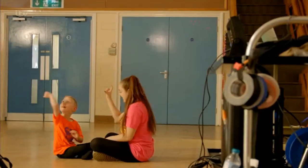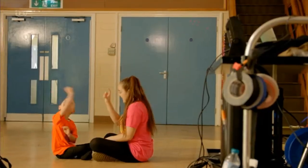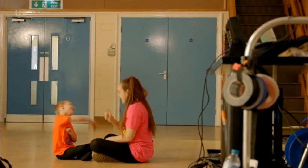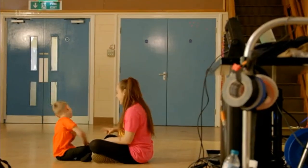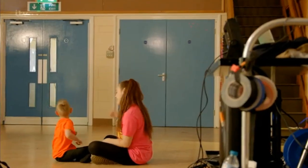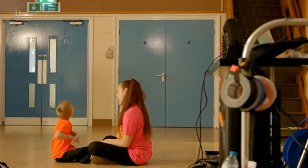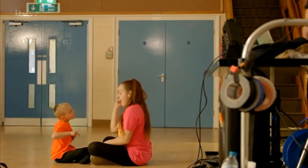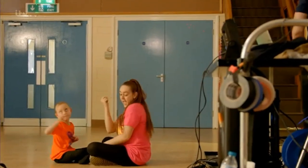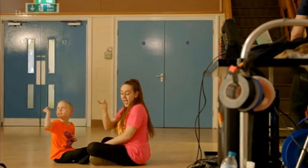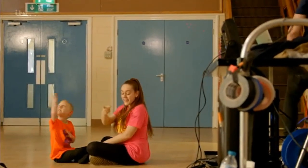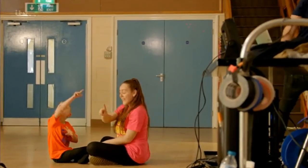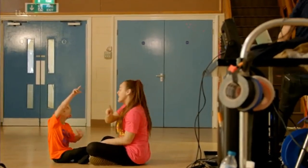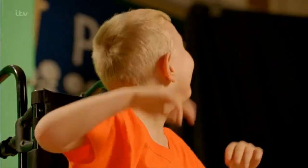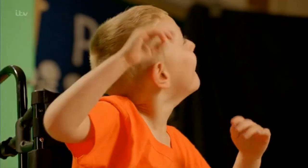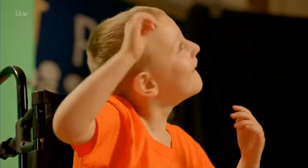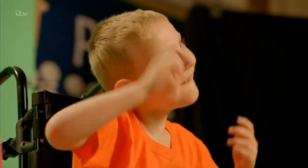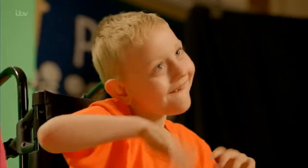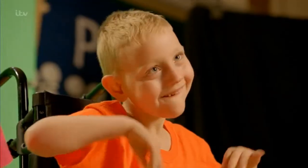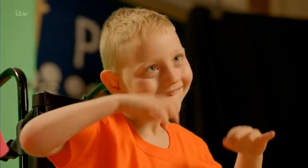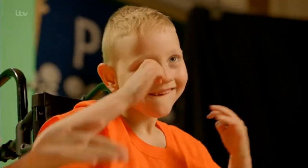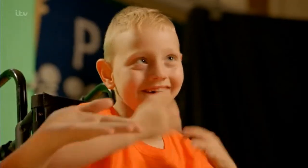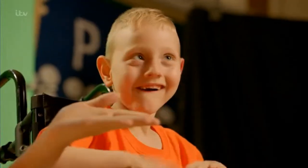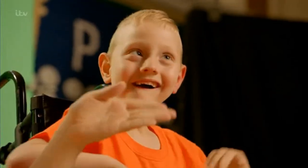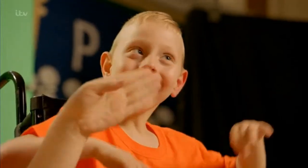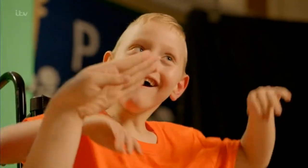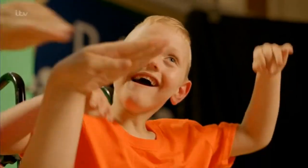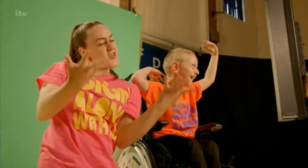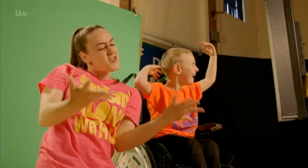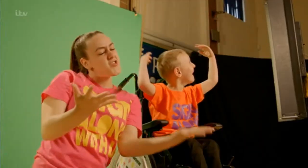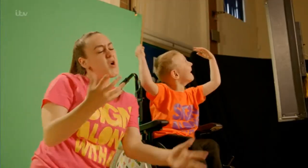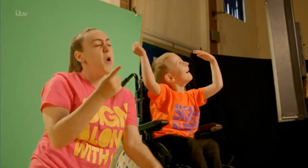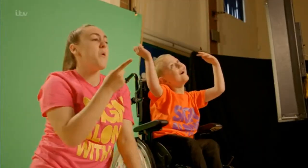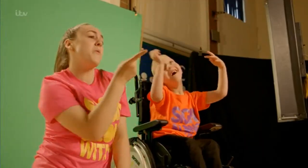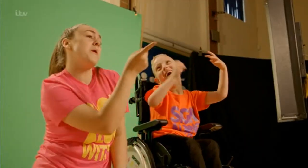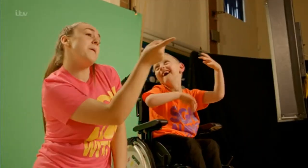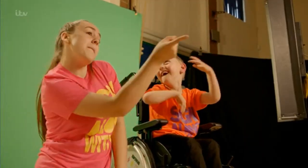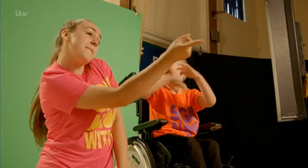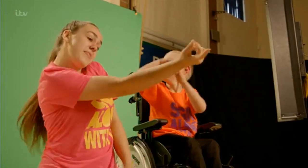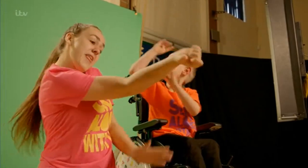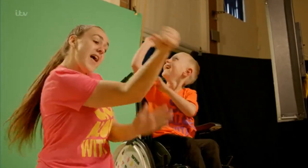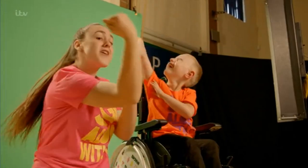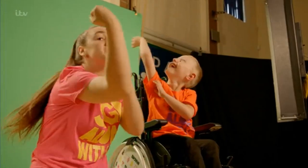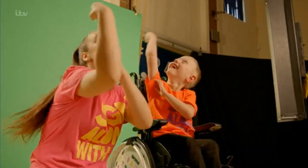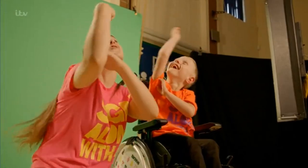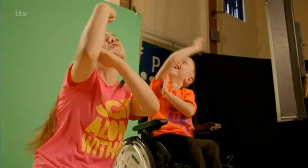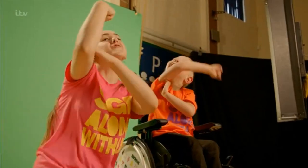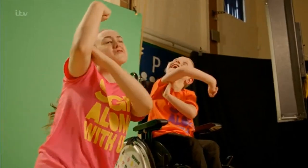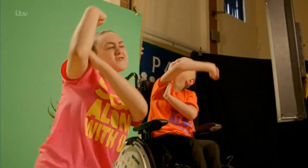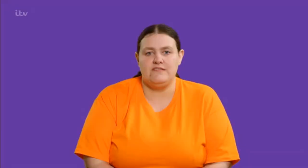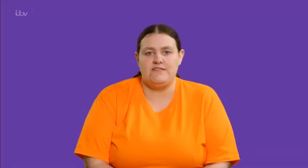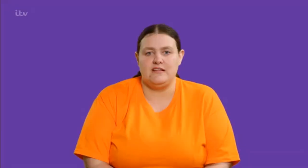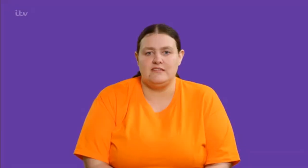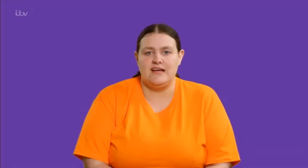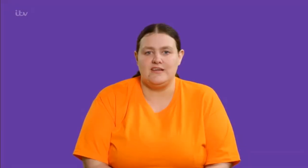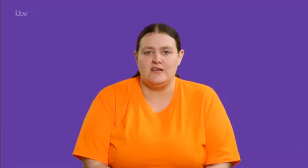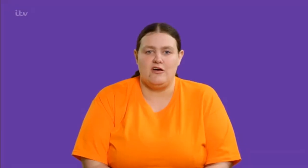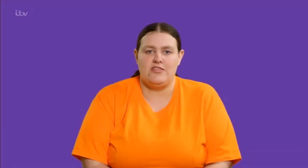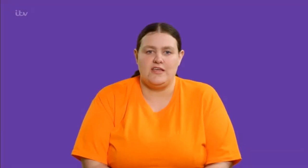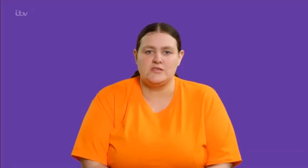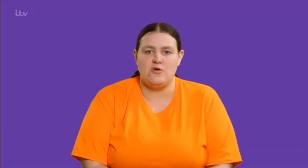can't believe it's true. Before Christian could sign, it felt like a lot of things were